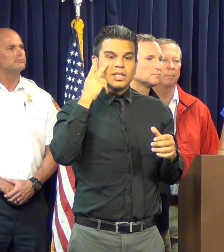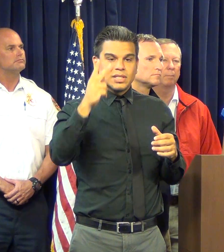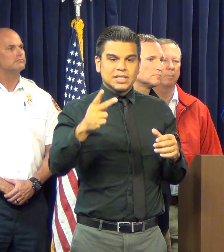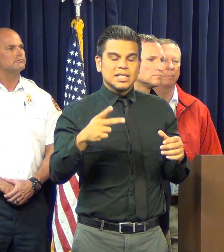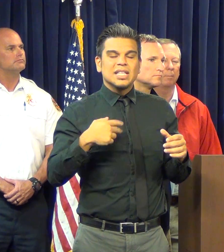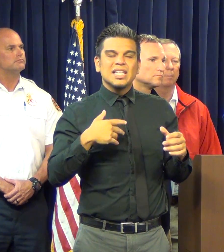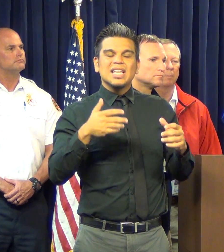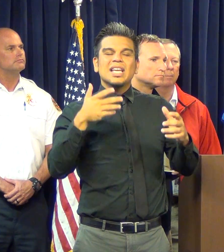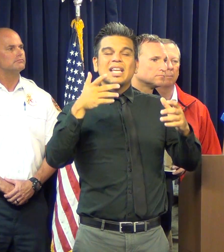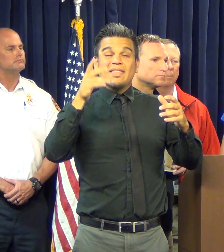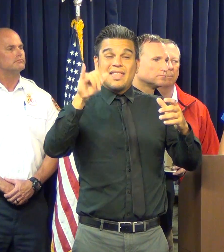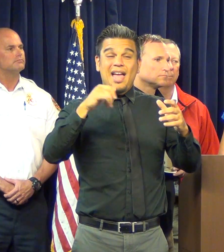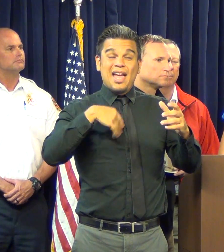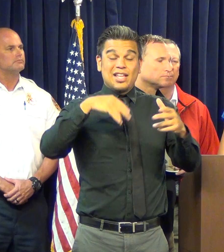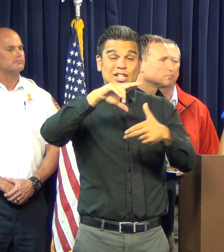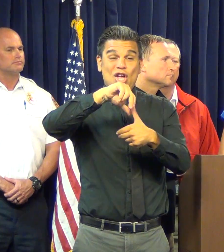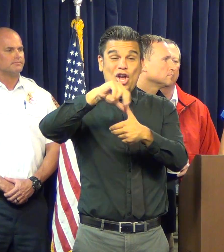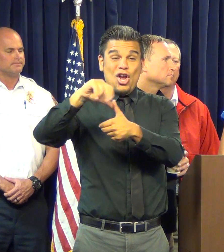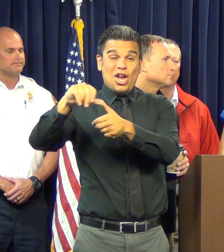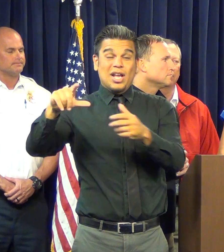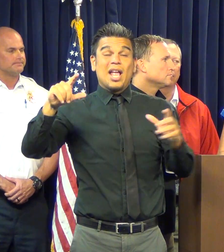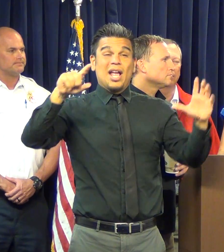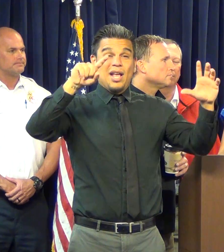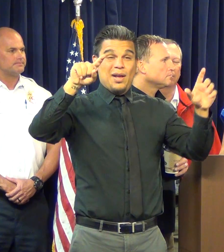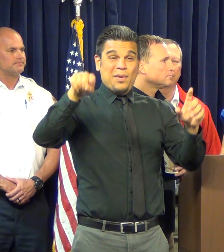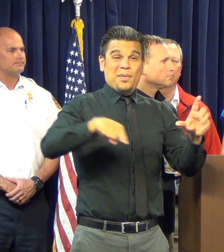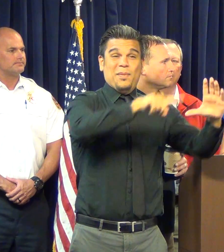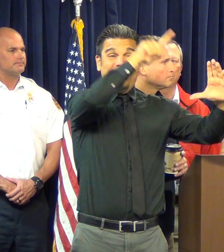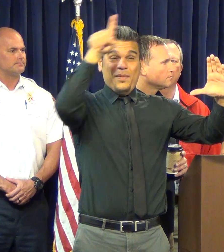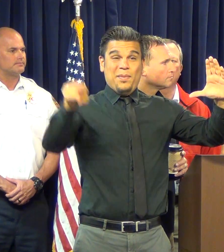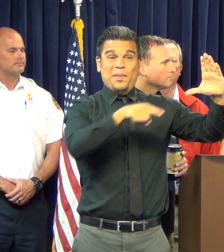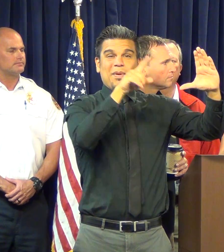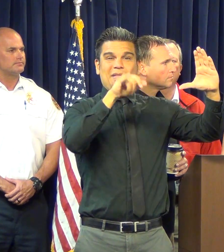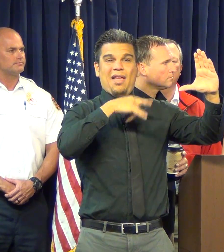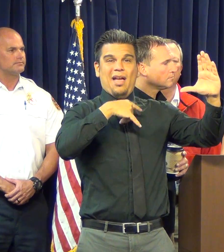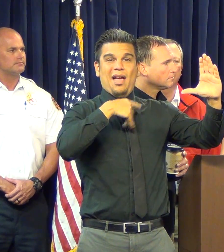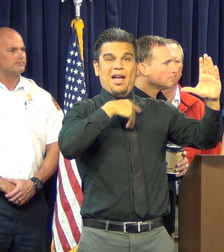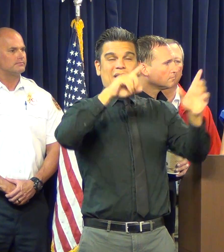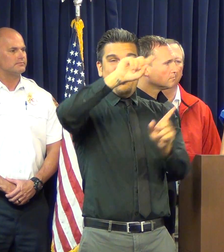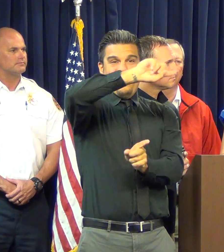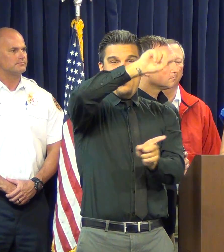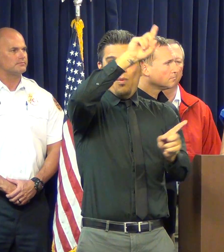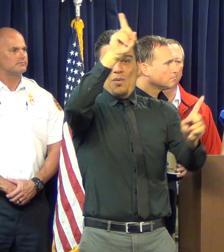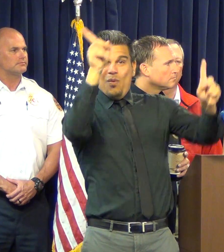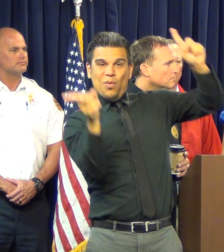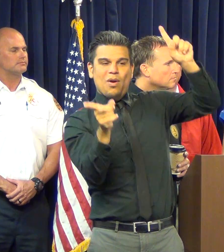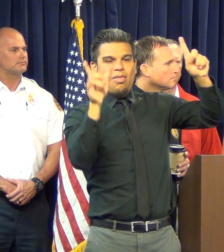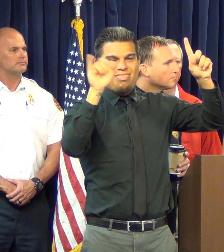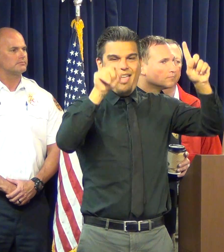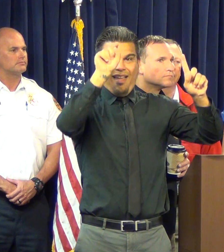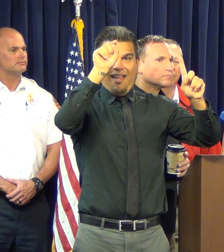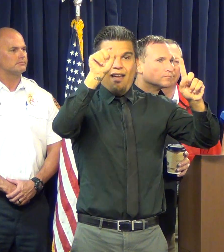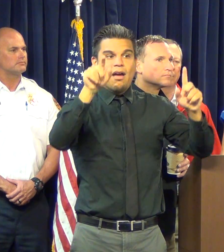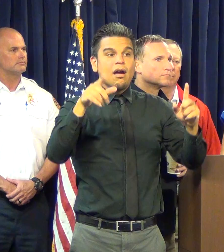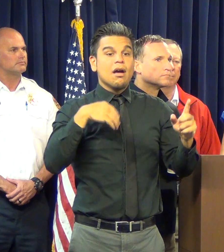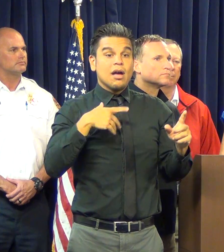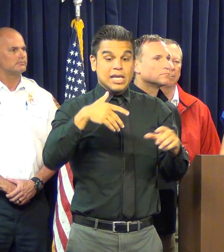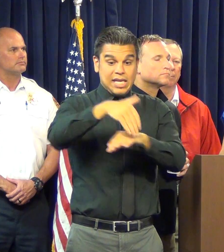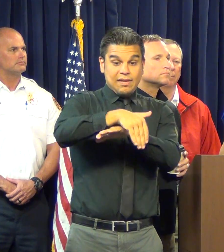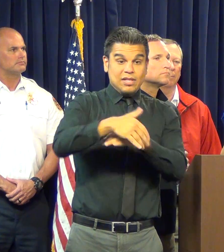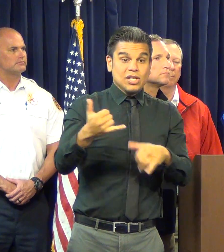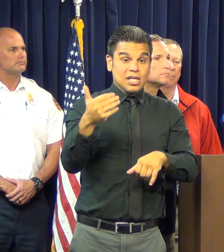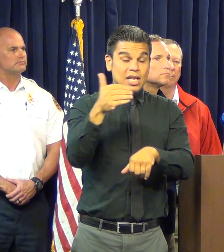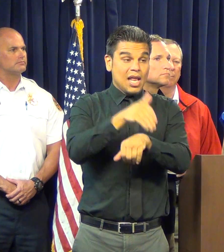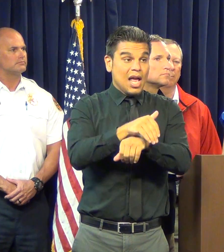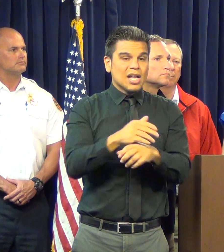center as the storm moves northward up the coast. And as we get into this afternoon and the evening hours, that's going to be the bulk of the storm. But as